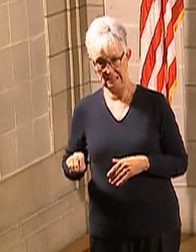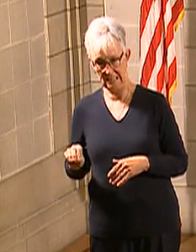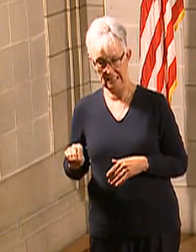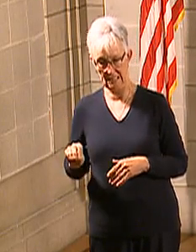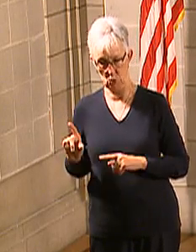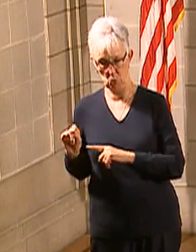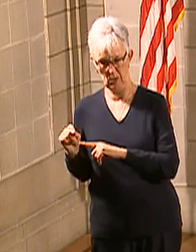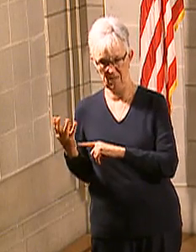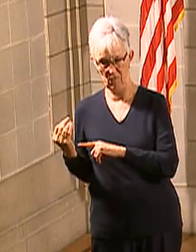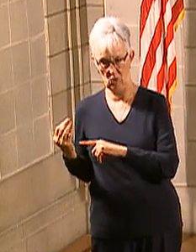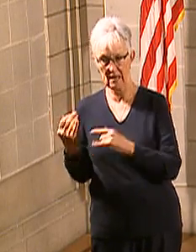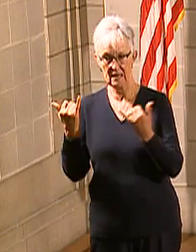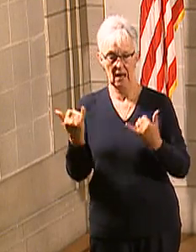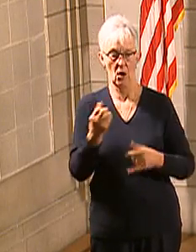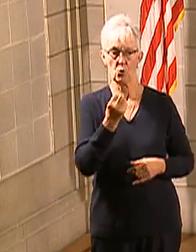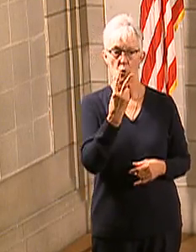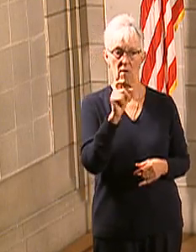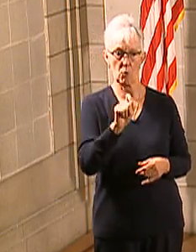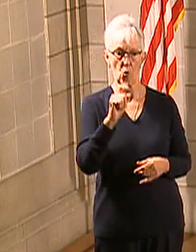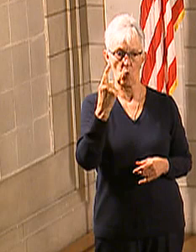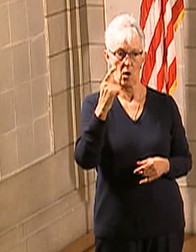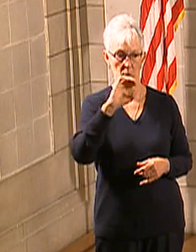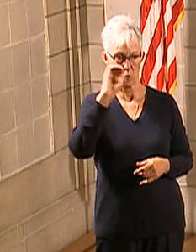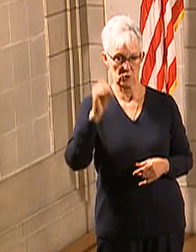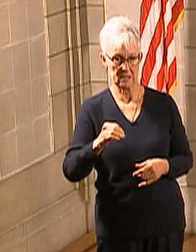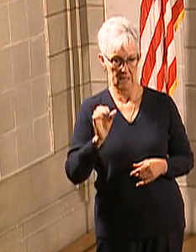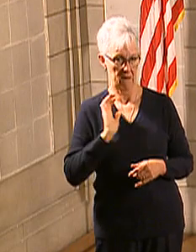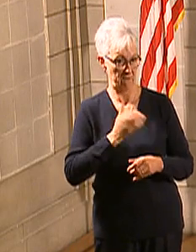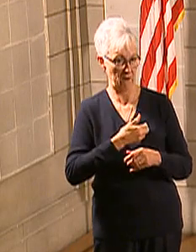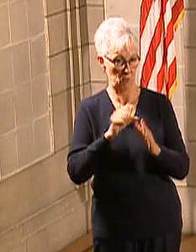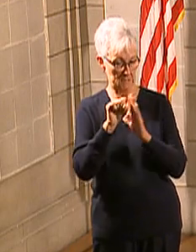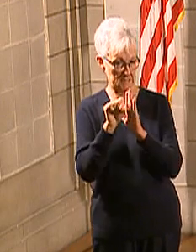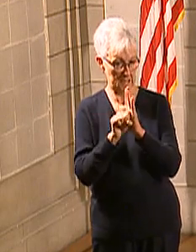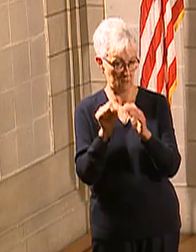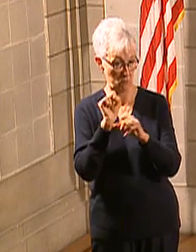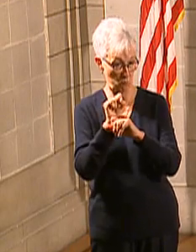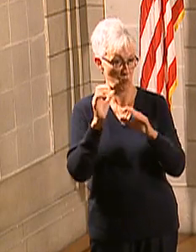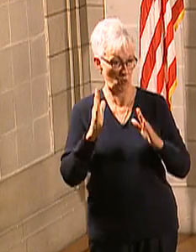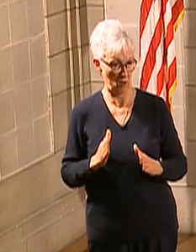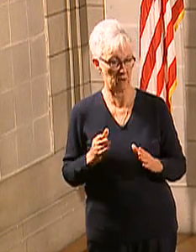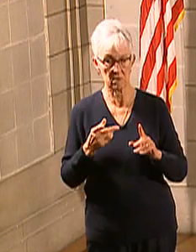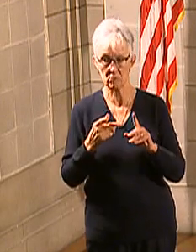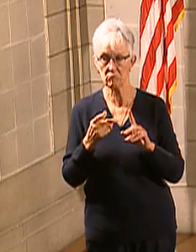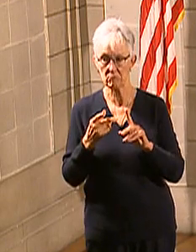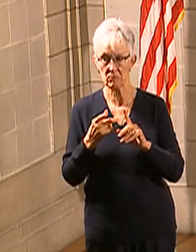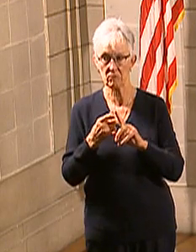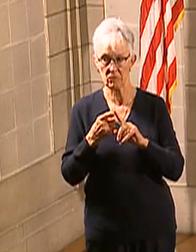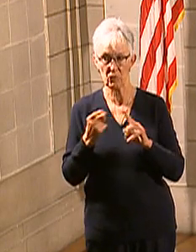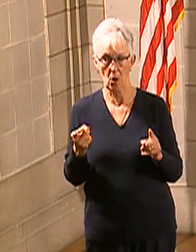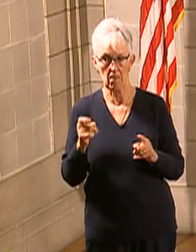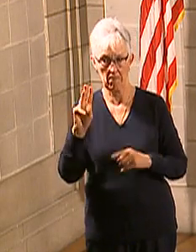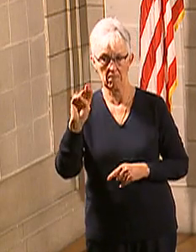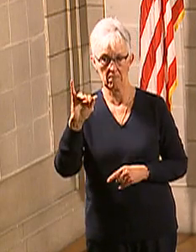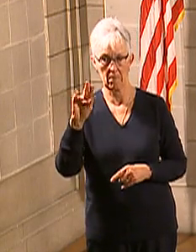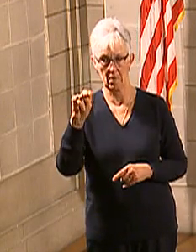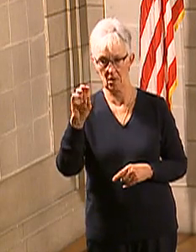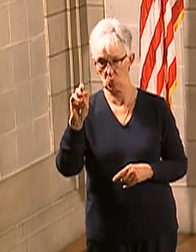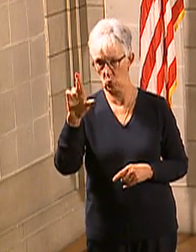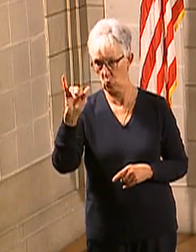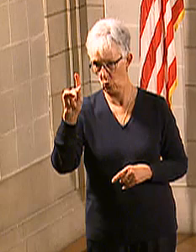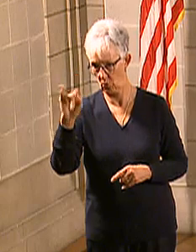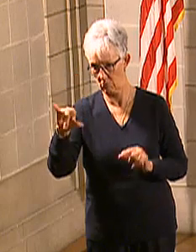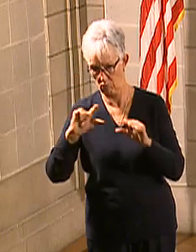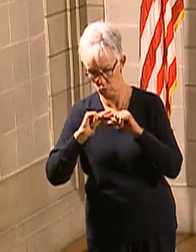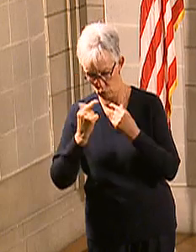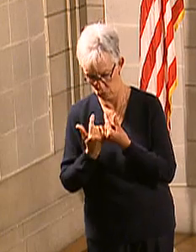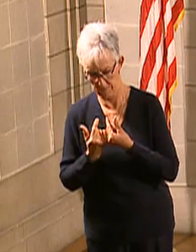to 12.1% through 2020, because we've taken steps to be able to, for example, make sure that